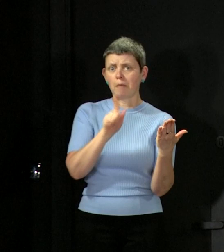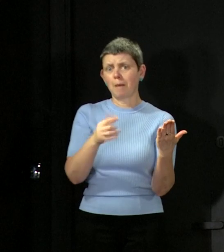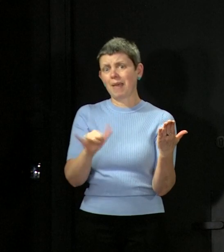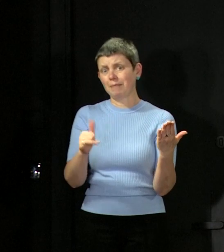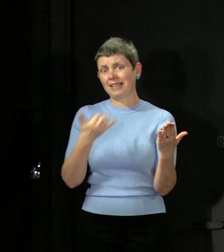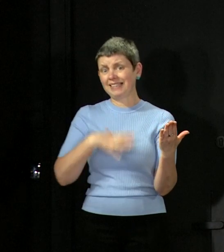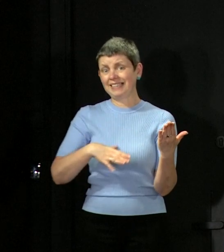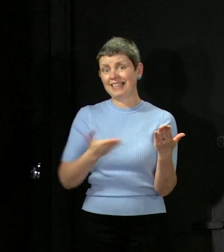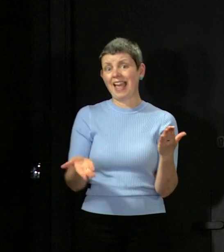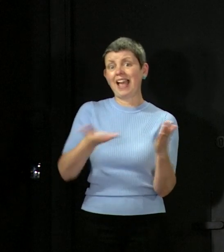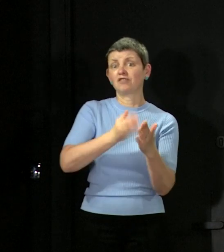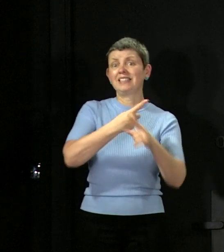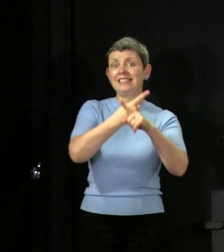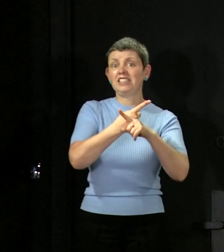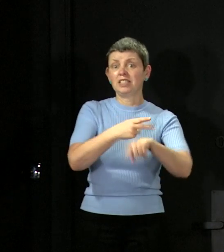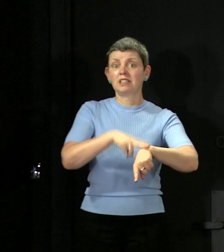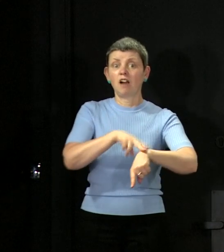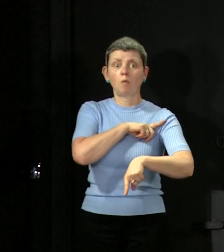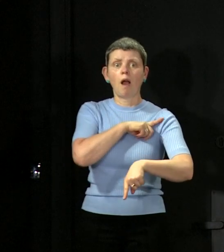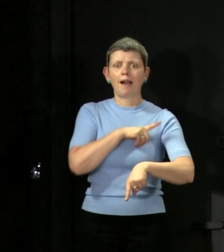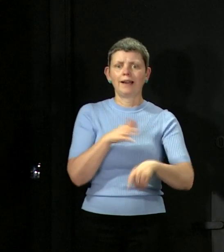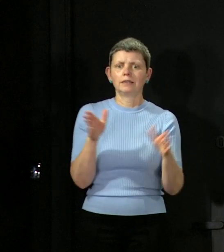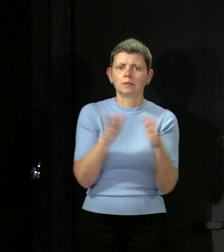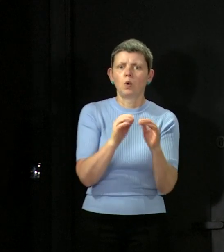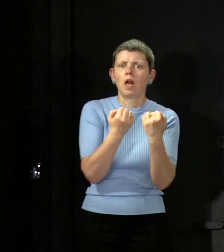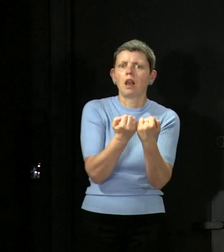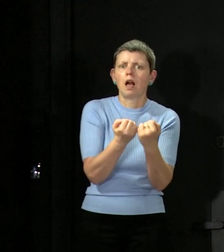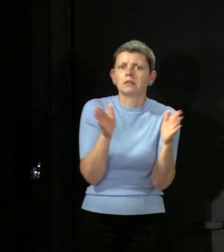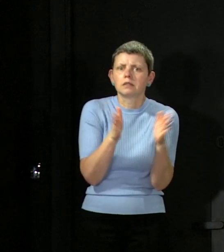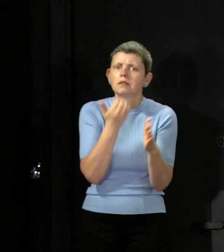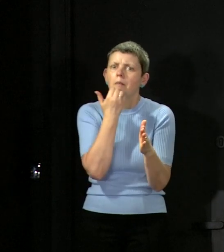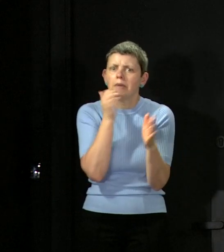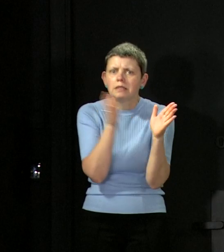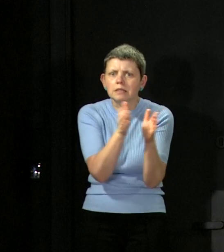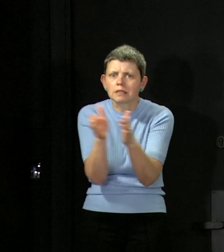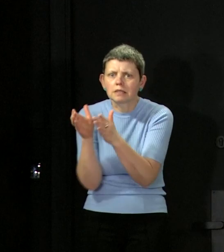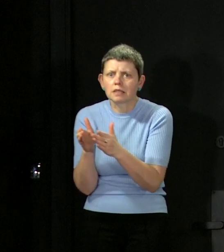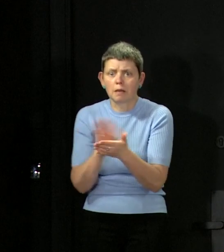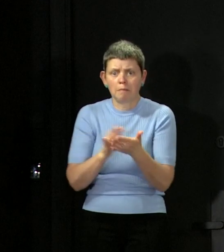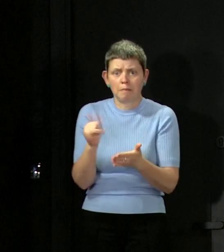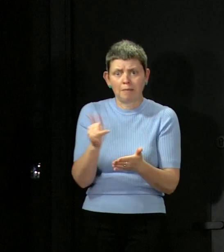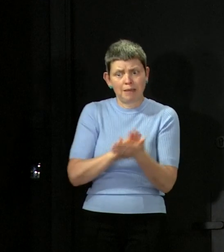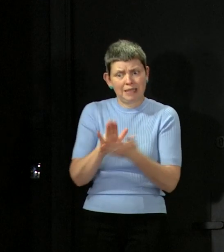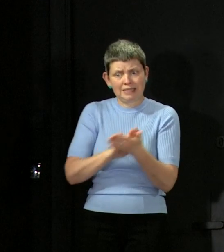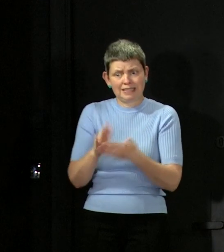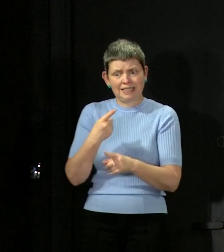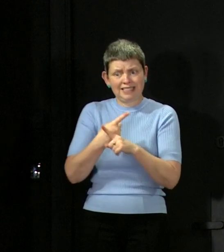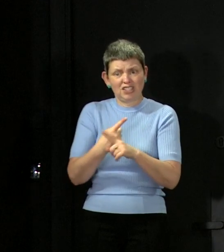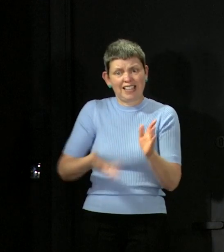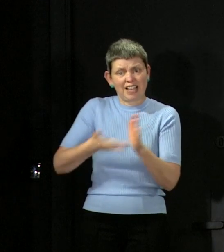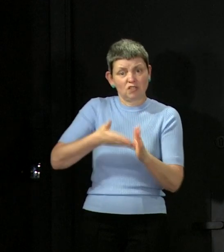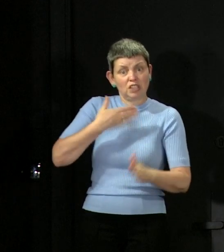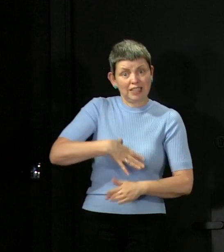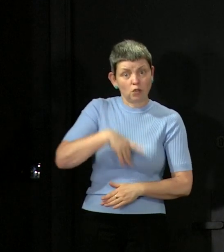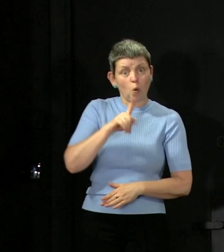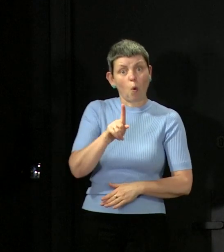sizes put in place. Are you confident that enough additional staff will be available? And is it likely that PSAs may have to help deliver lessons? And can I also